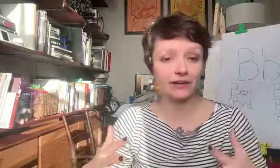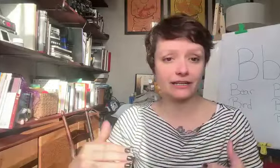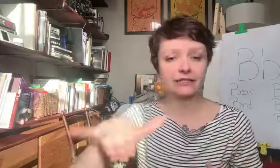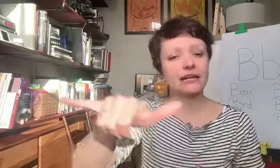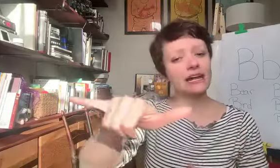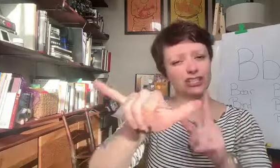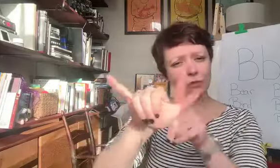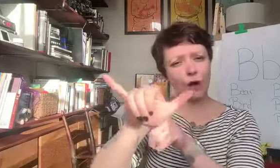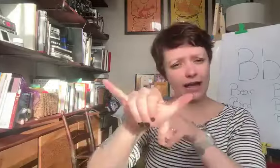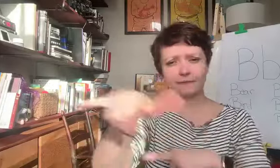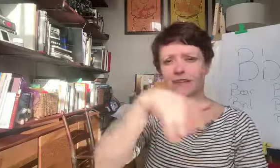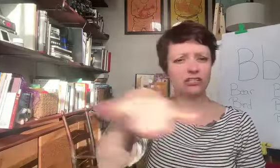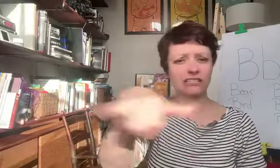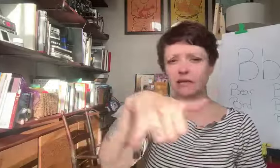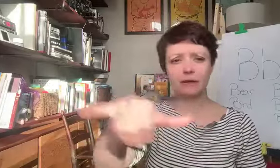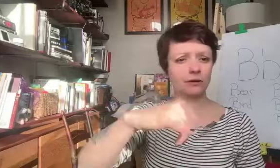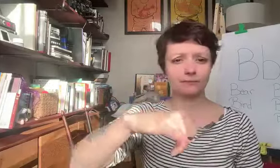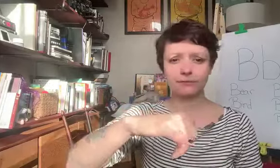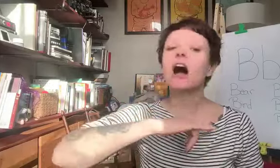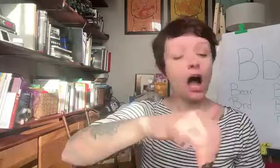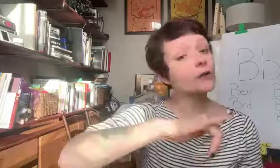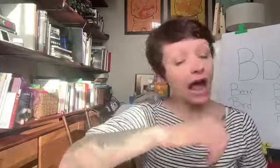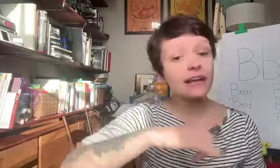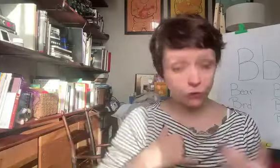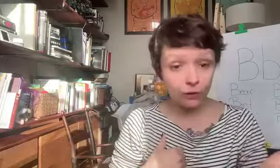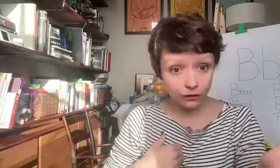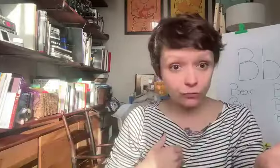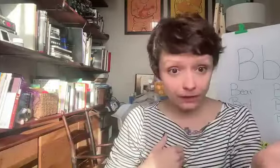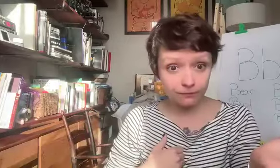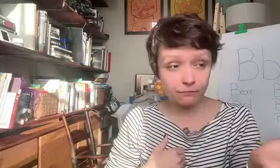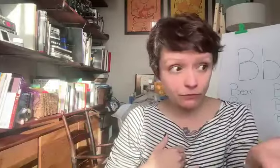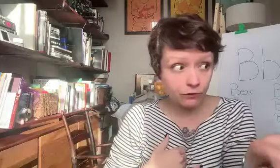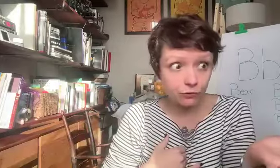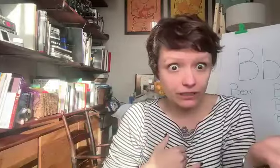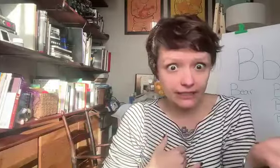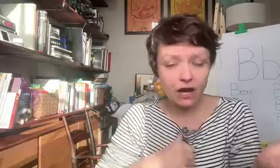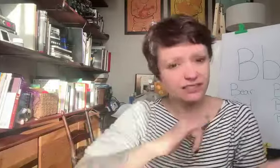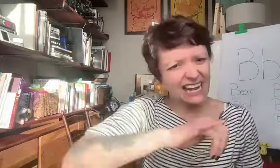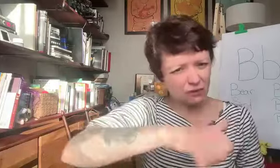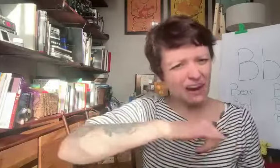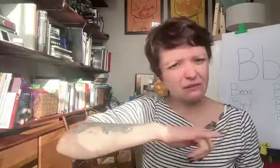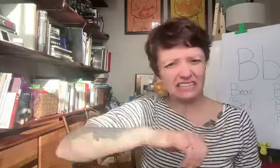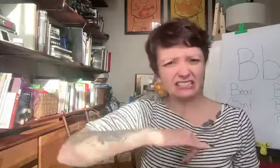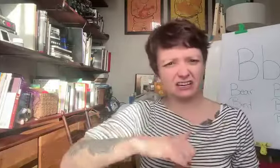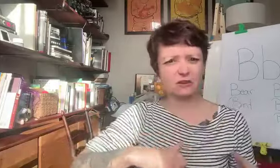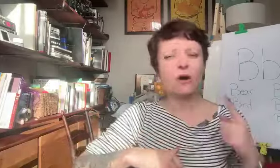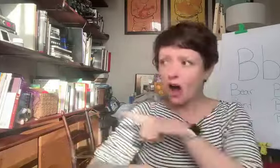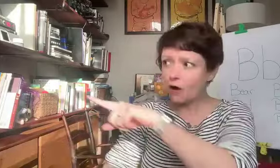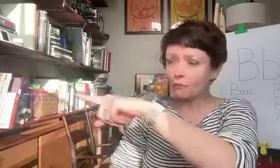have ideas. It's just a why, and you just link people. Oh, you really like dogs? I agree. I really like dogs too. Oh,